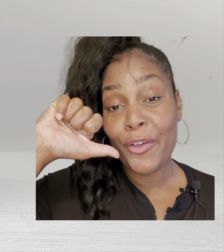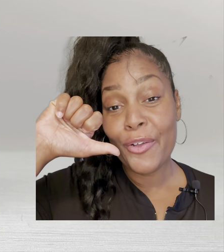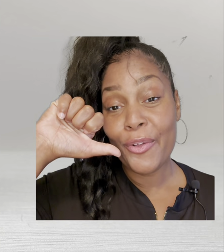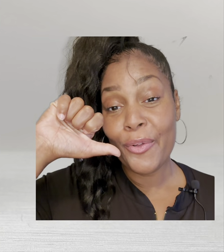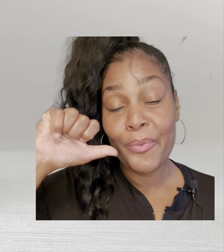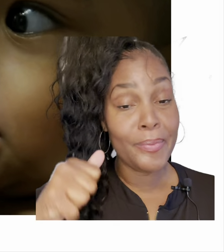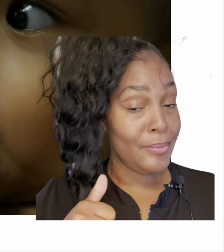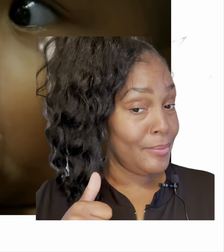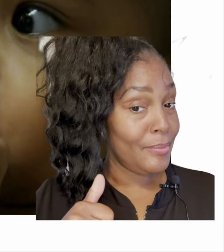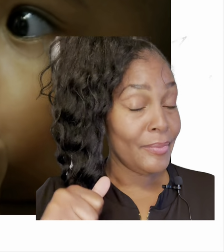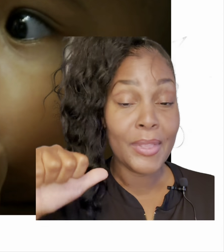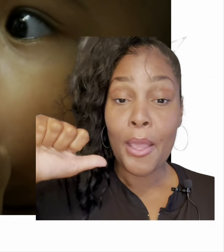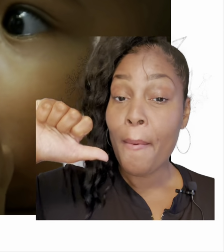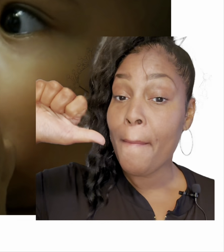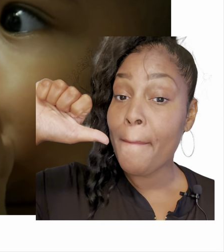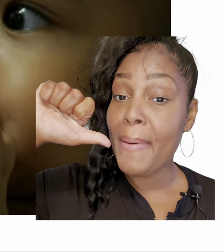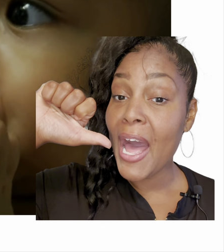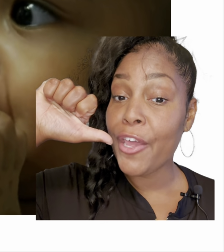Bottle.